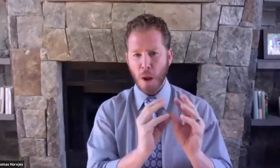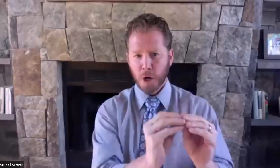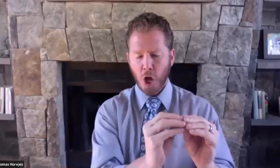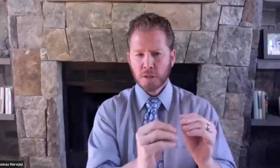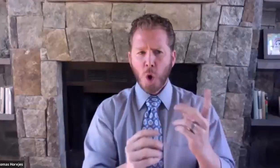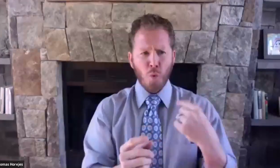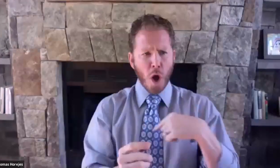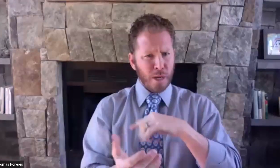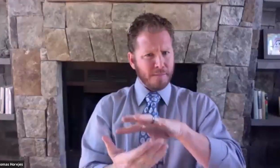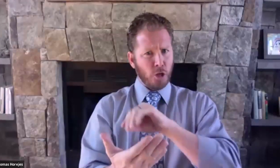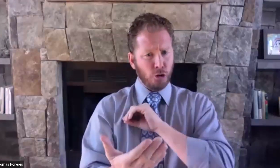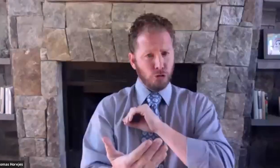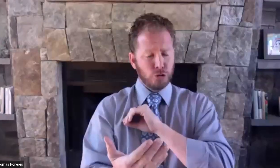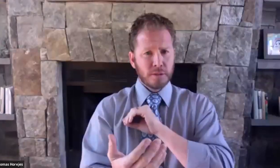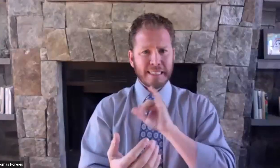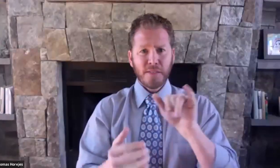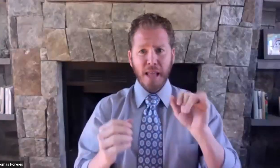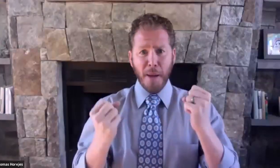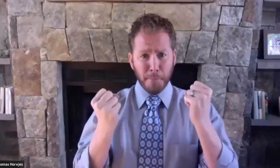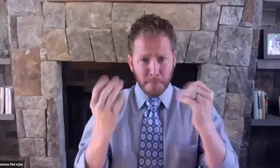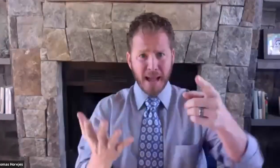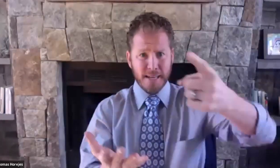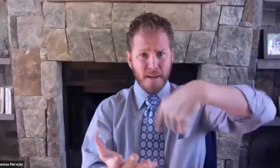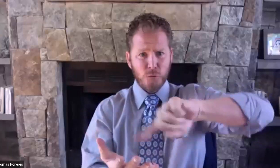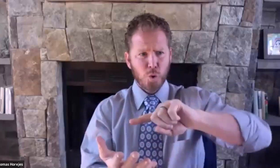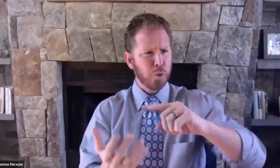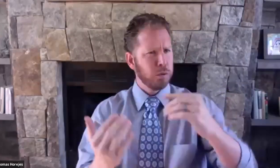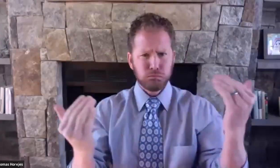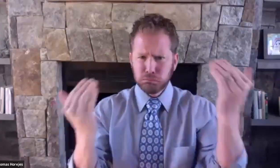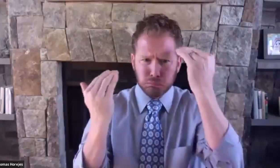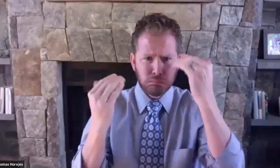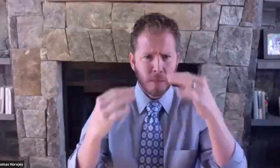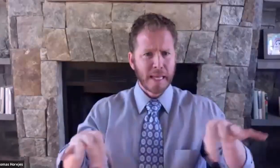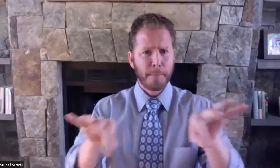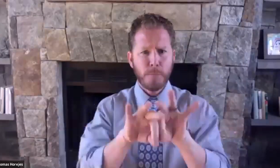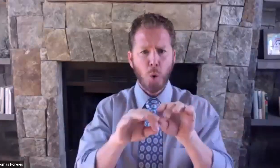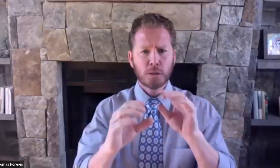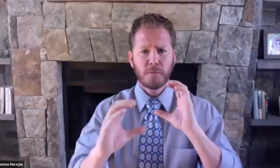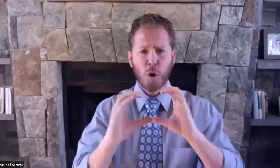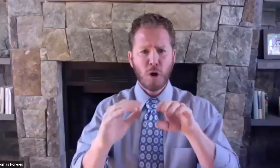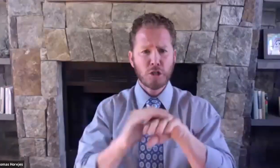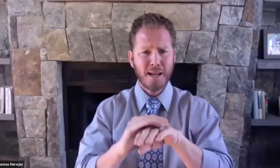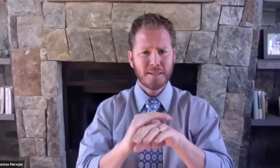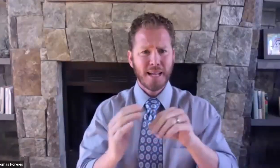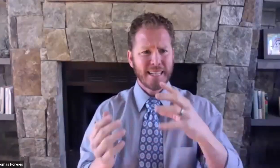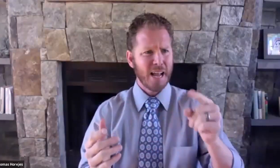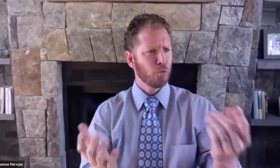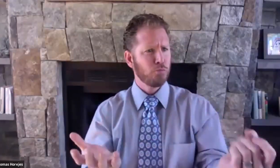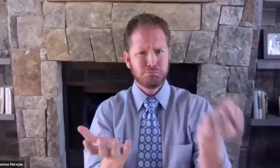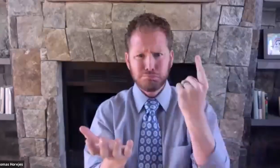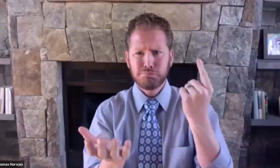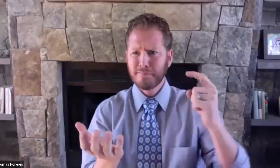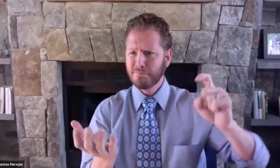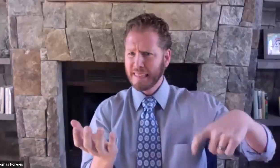demand actually from 3 webinars ago. What we've learned in the series is that many of you are very knowledgeable about how